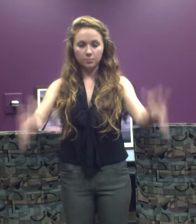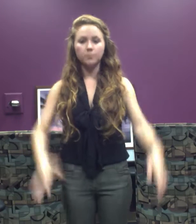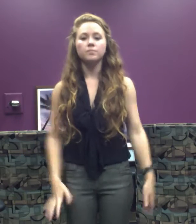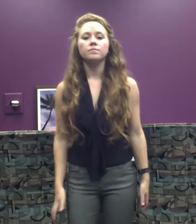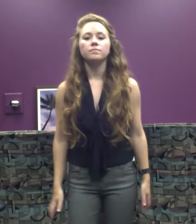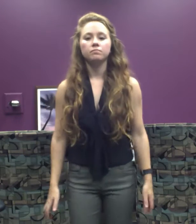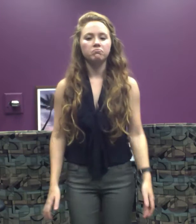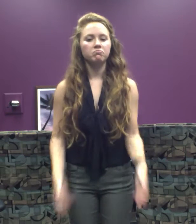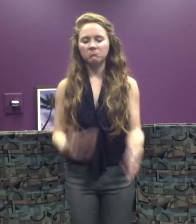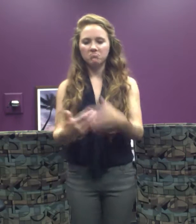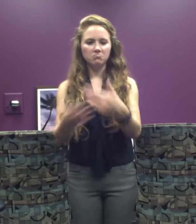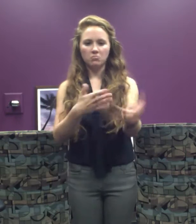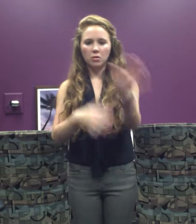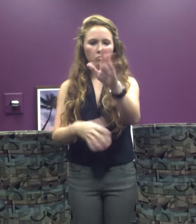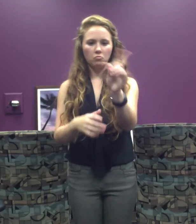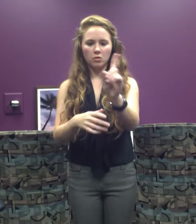the other side of the paper.